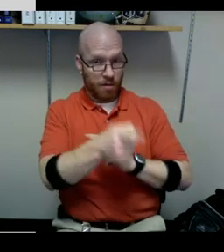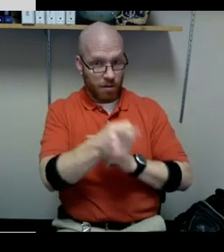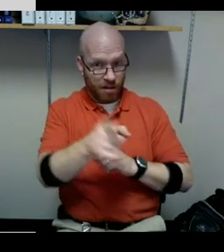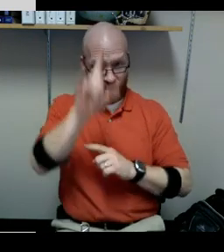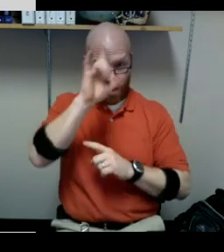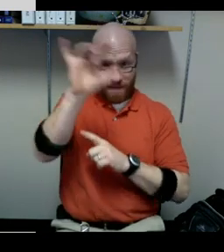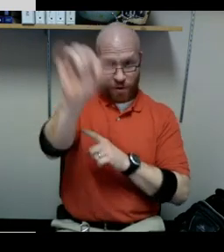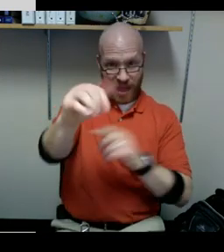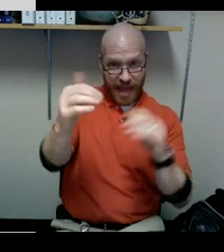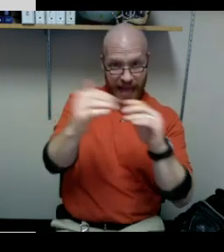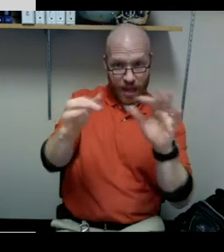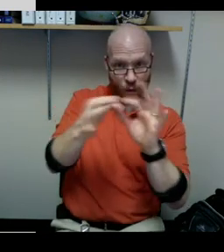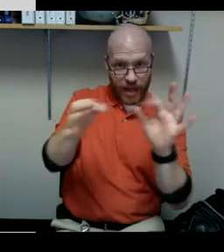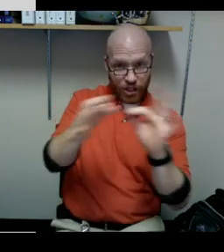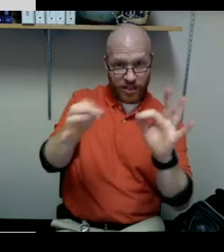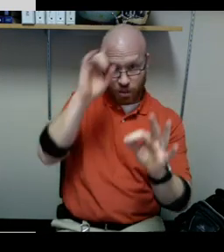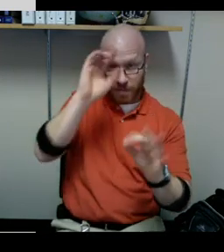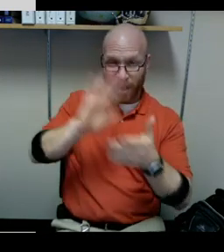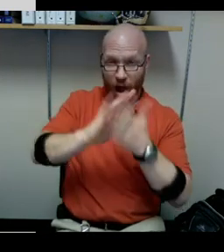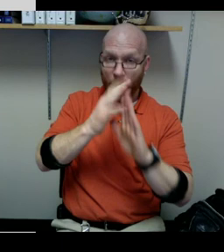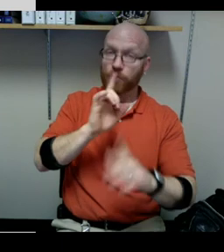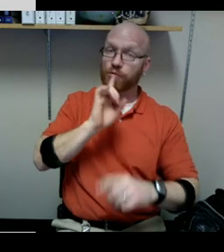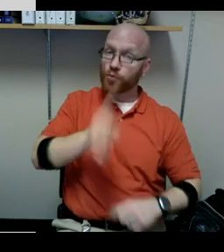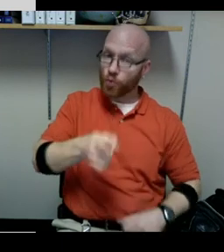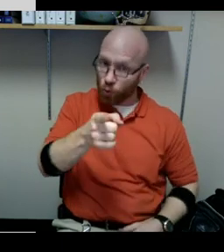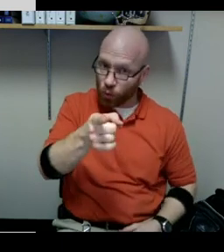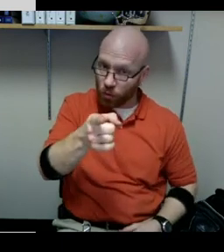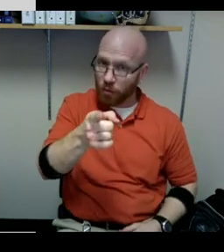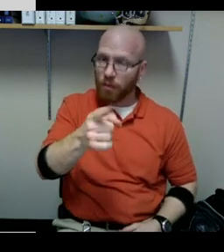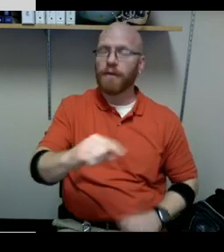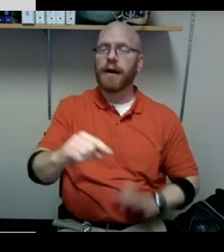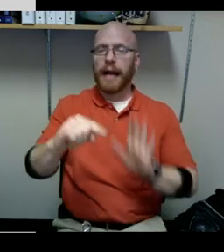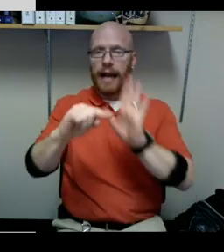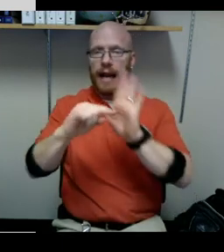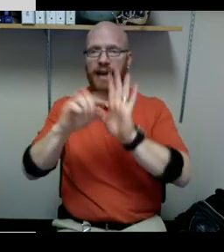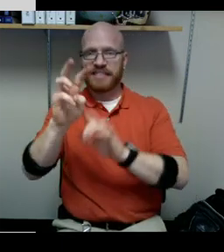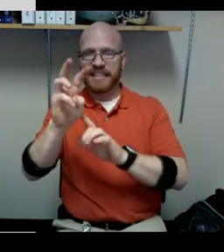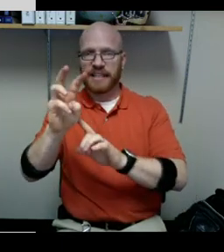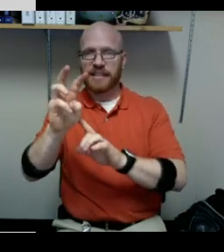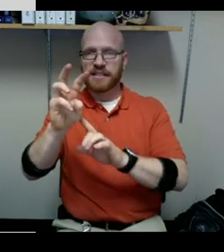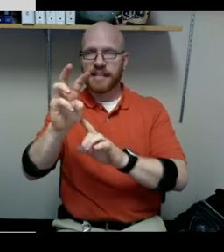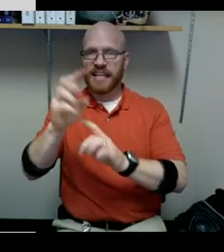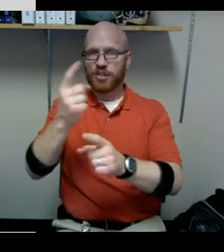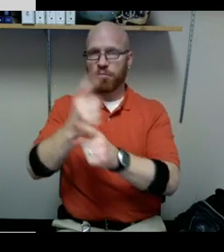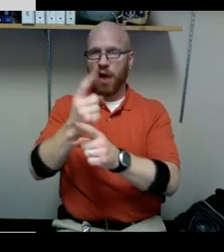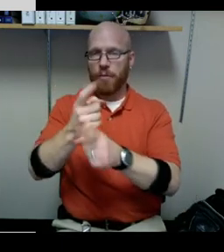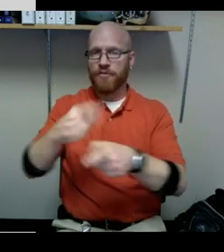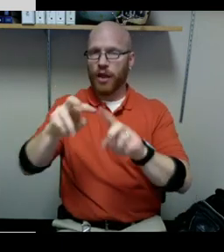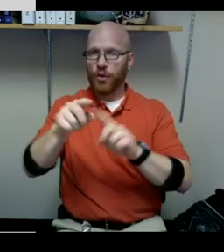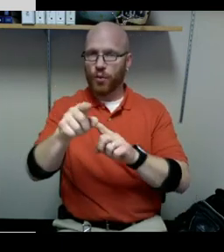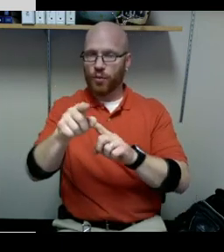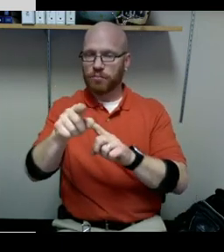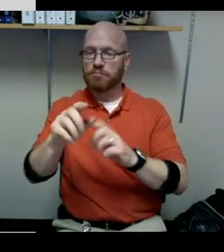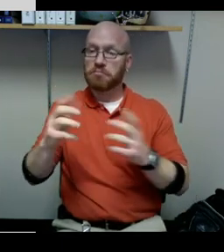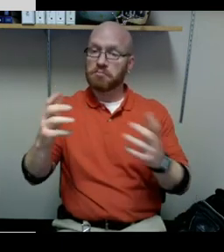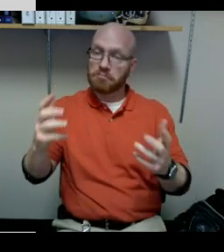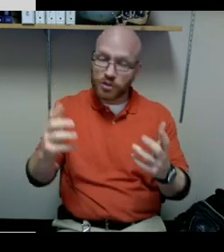variable, for that equation to become true, -6 is a proper